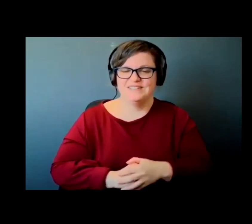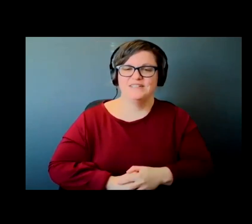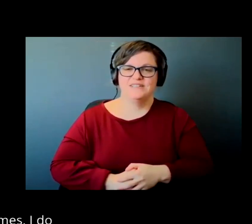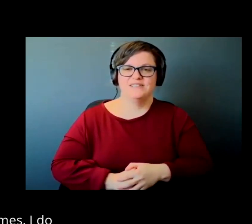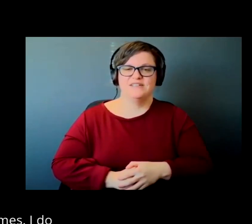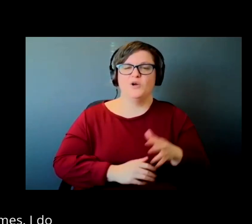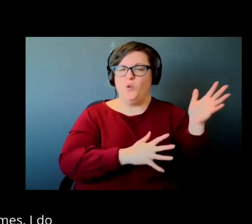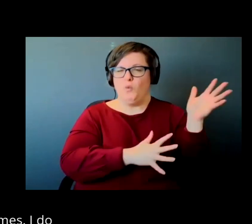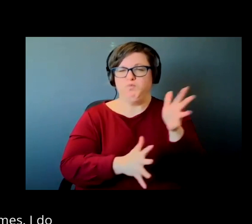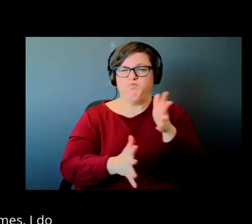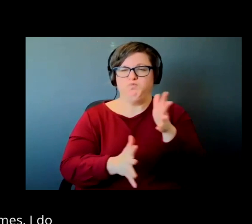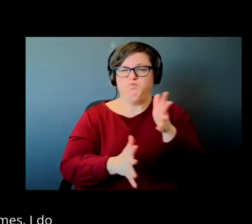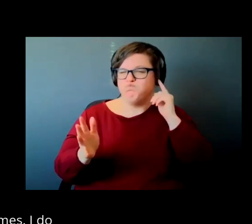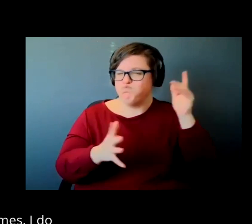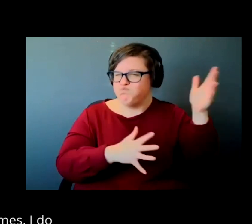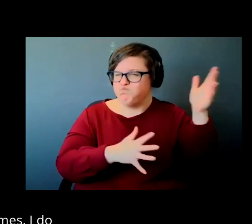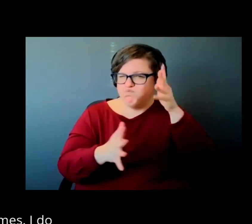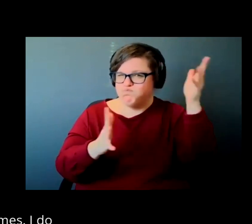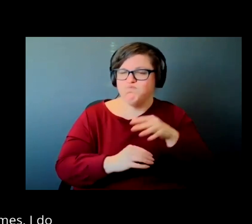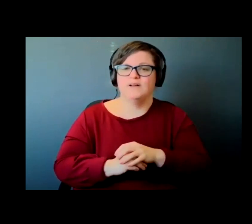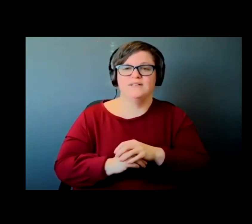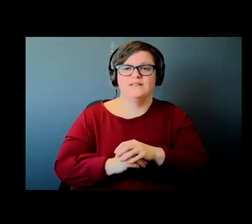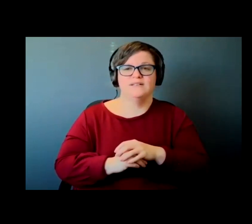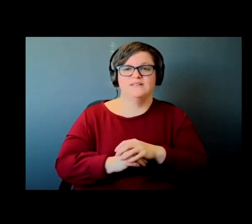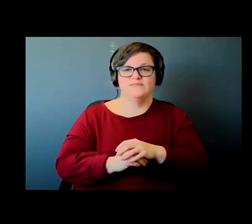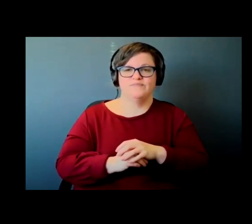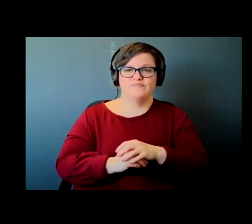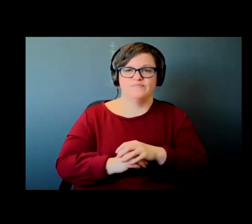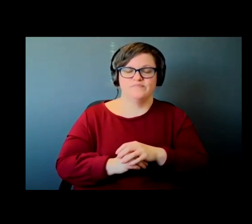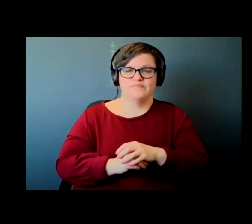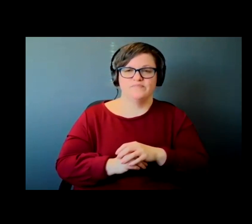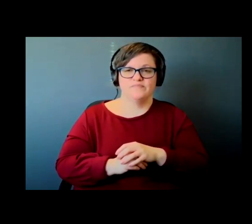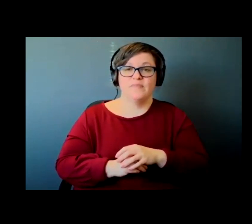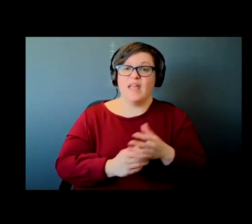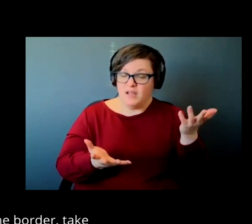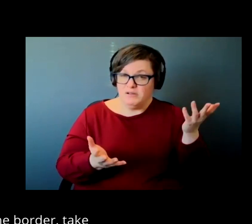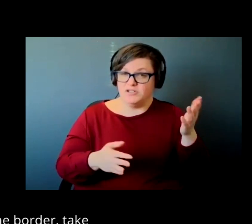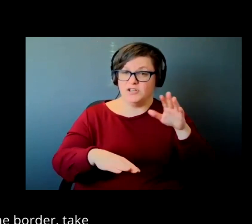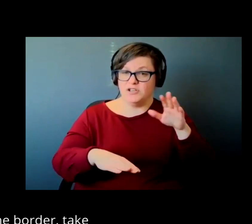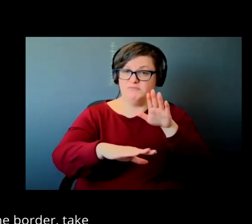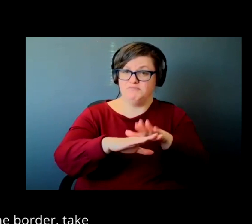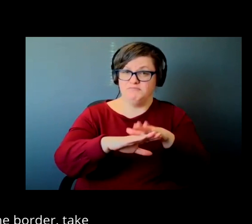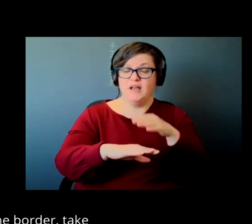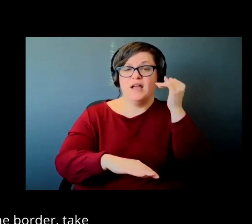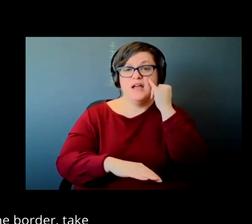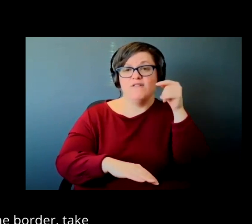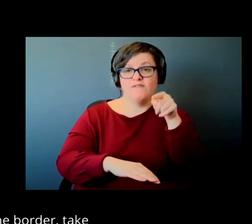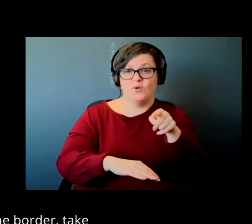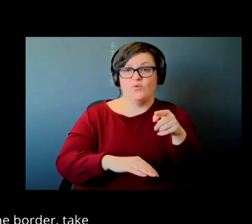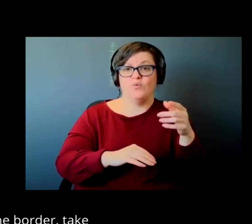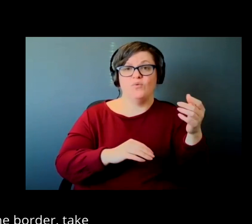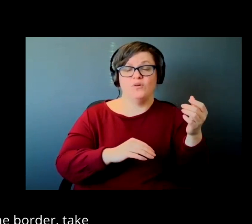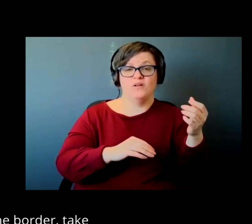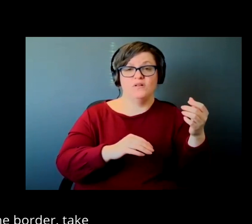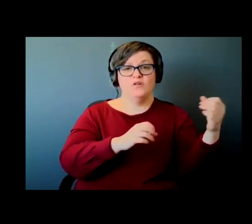Okay, and sometimes I do have to off gas things. Just make sure, if you ever do that, when you cross the border, take everything off the